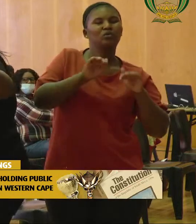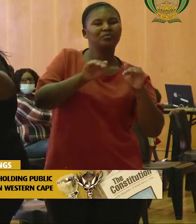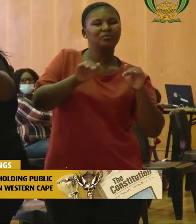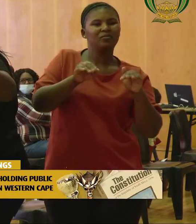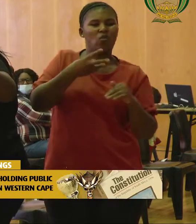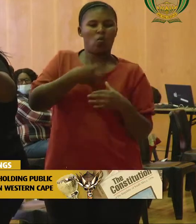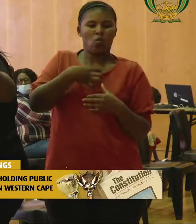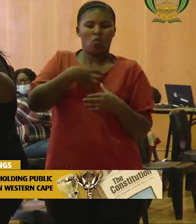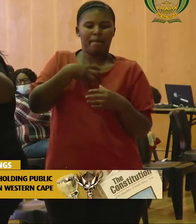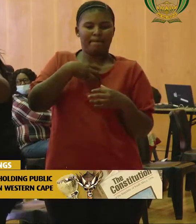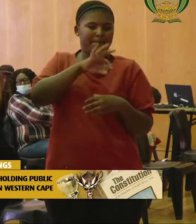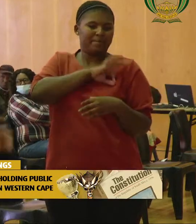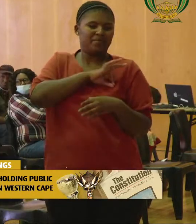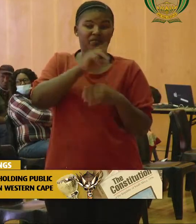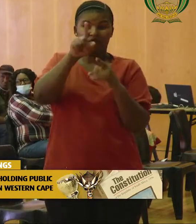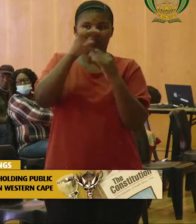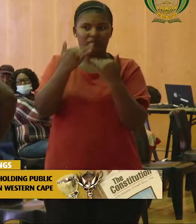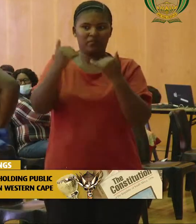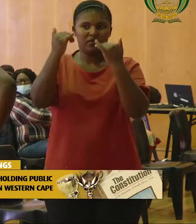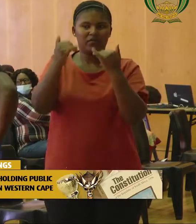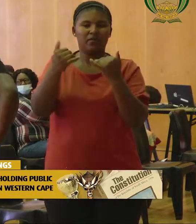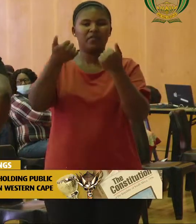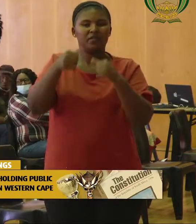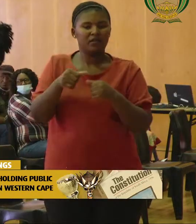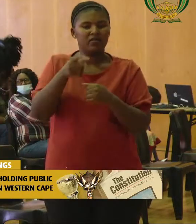parties. Then they